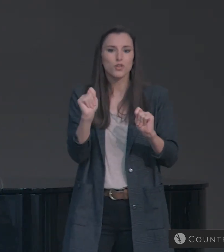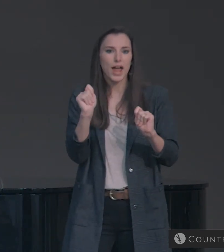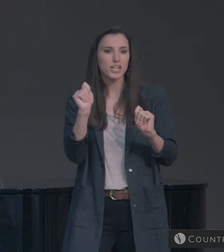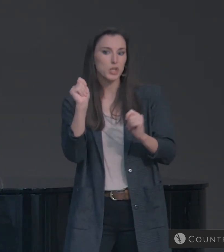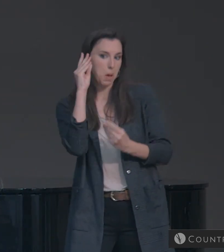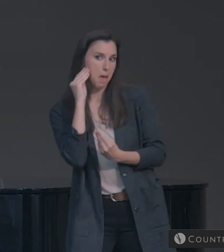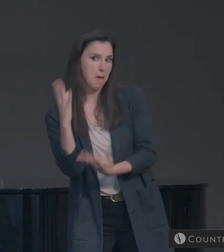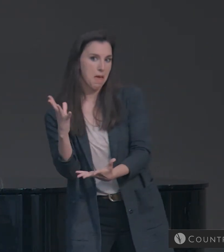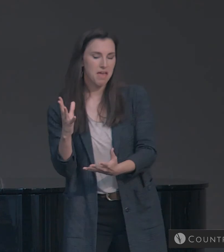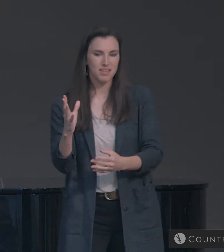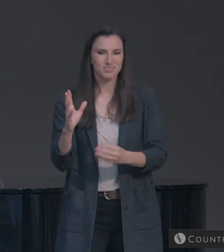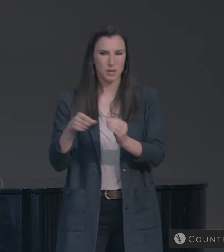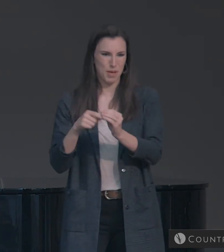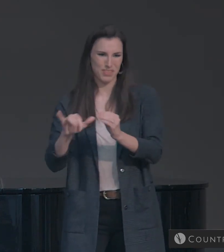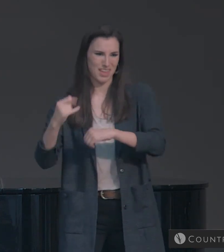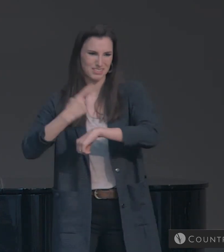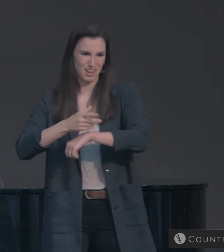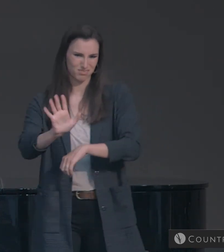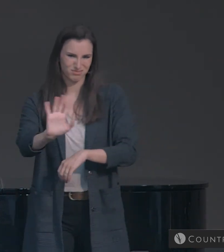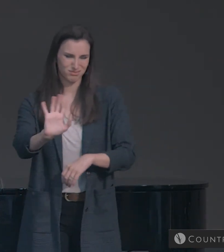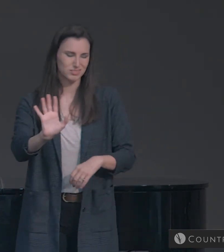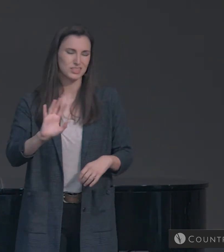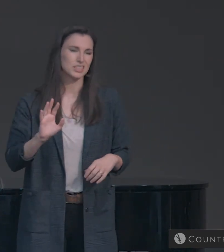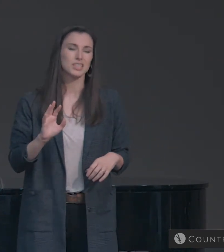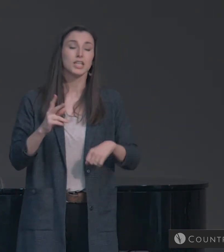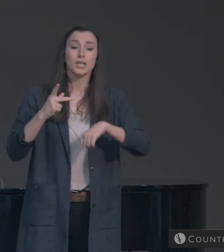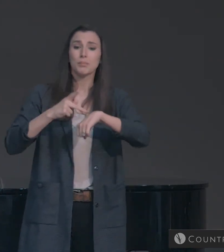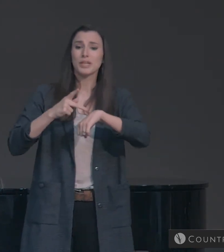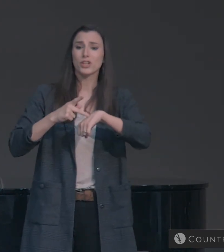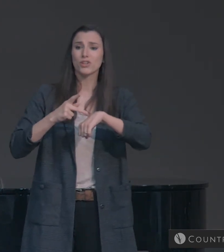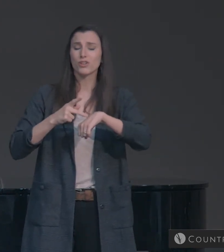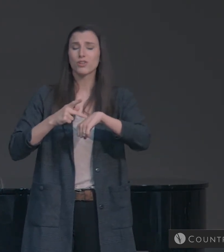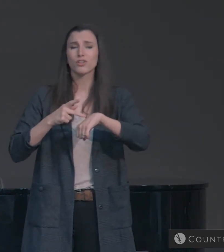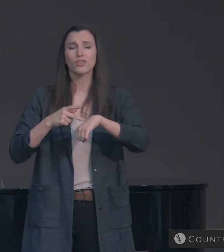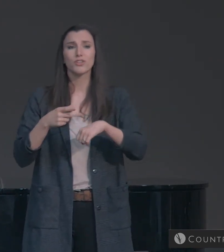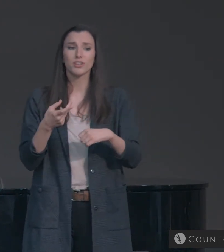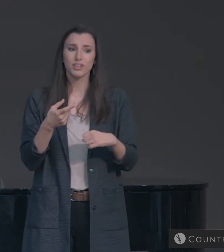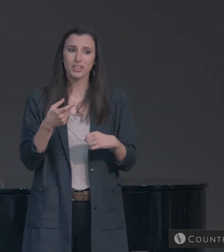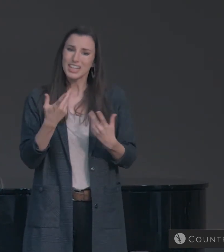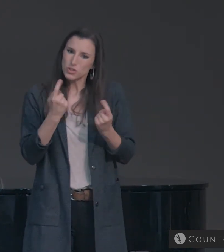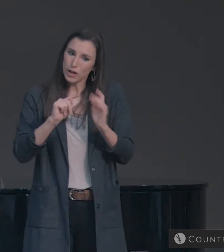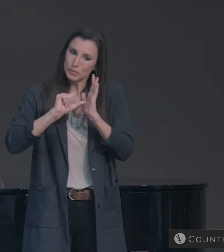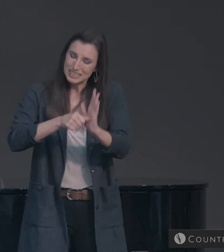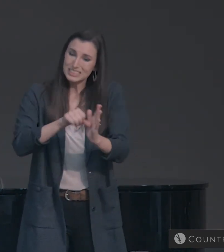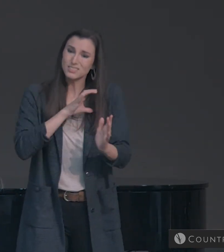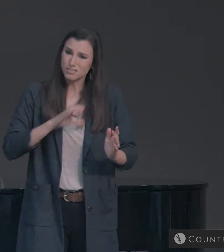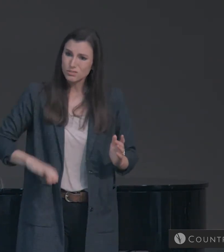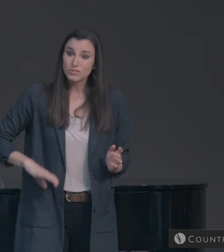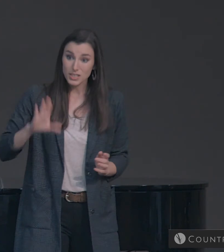infer that. Instead, I think he is referring to the fact that Christ is coming back.